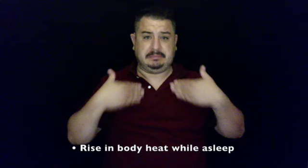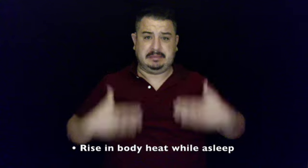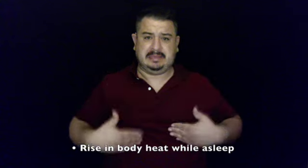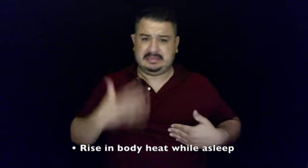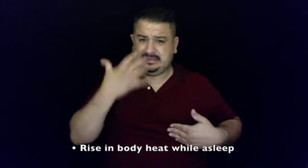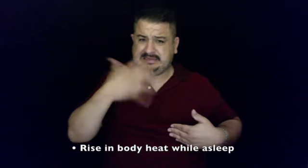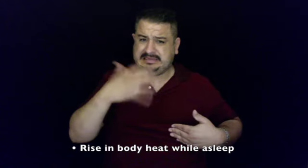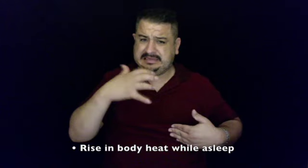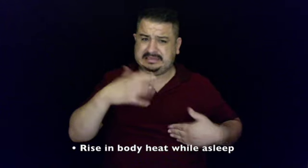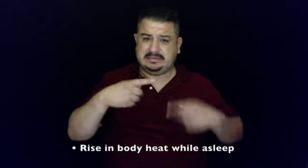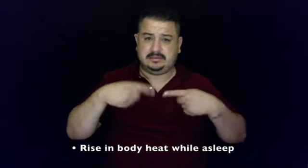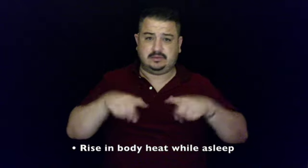rise in body heat while sleeping,